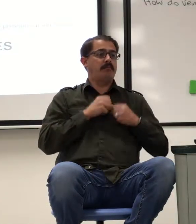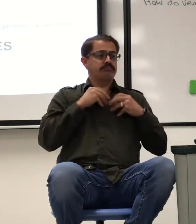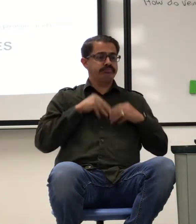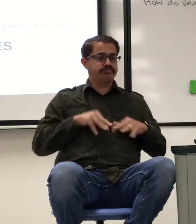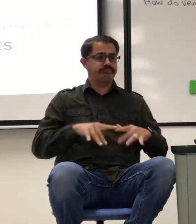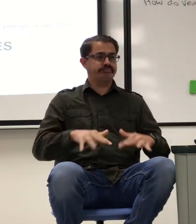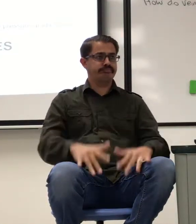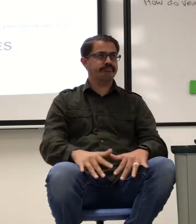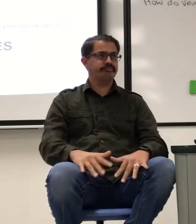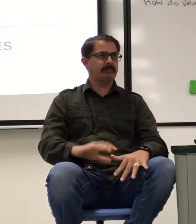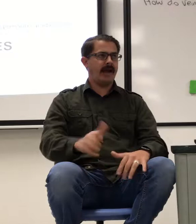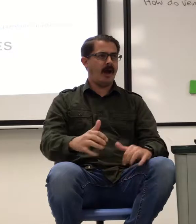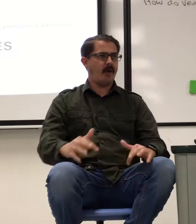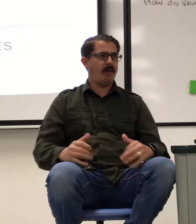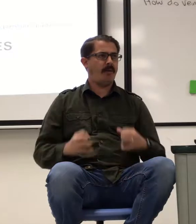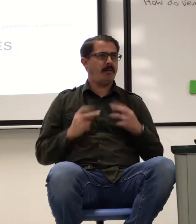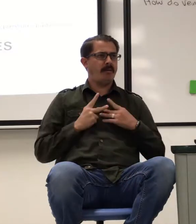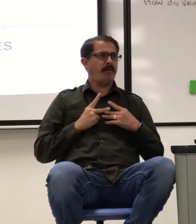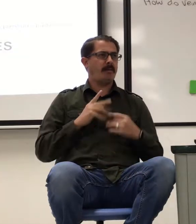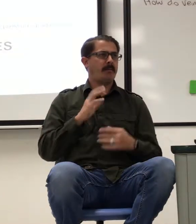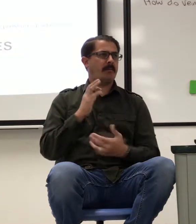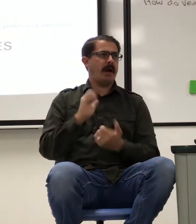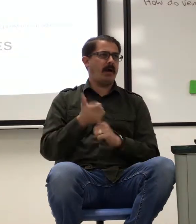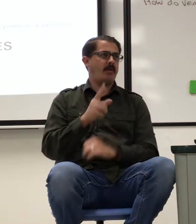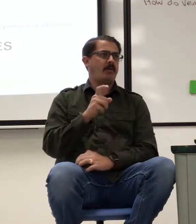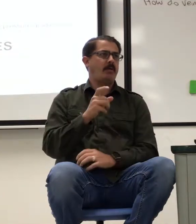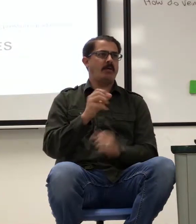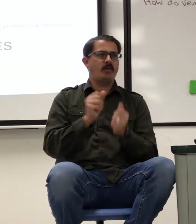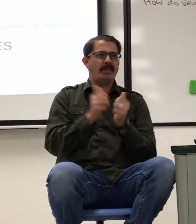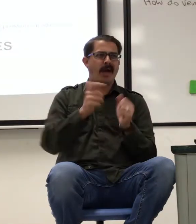So how do veins accomplish venous return with no pressure?